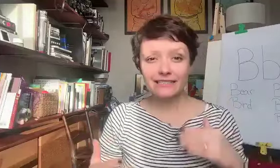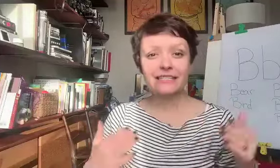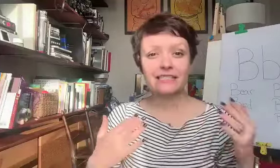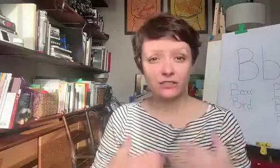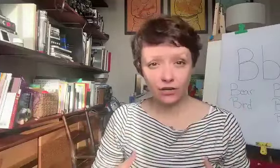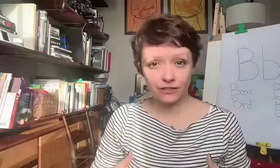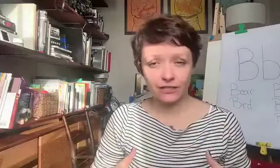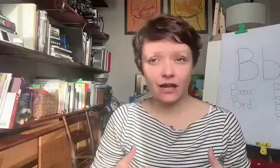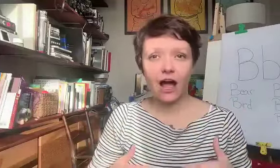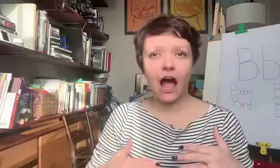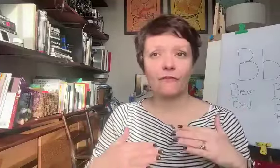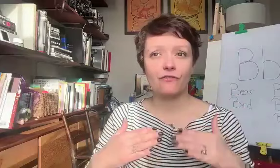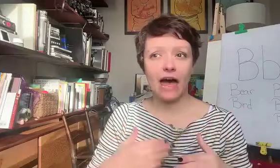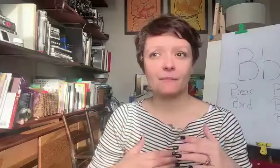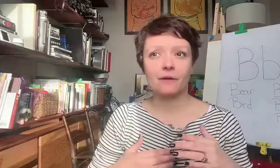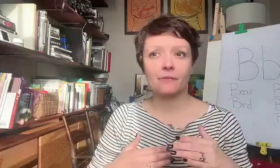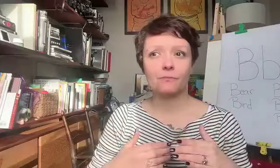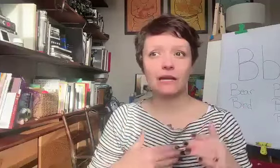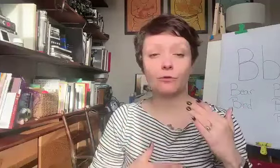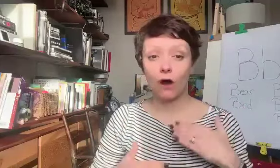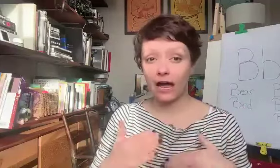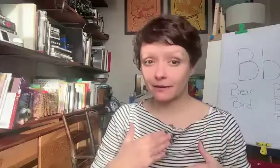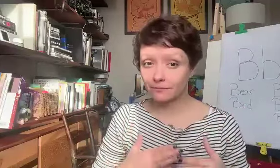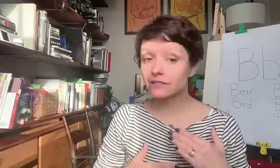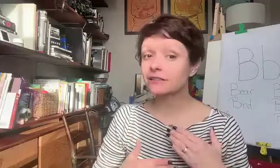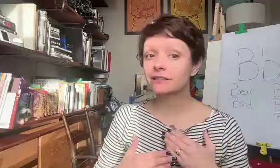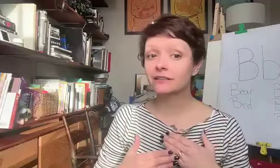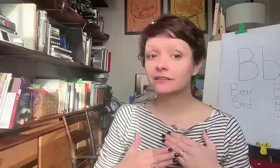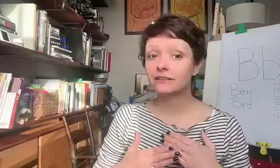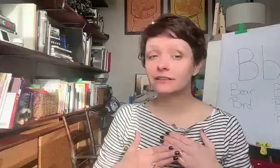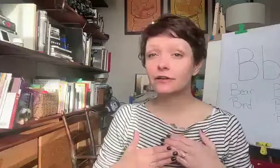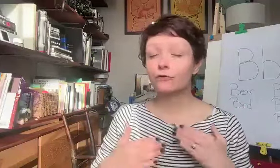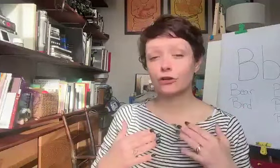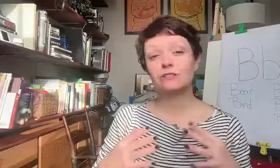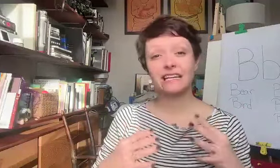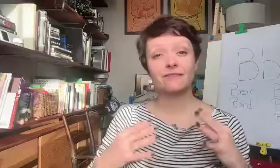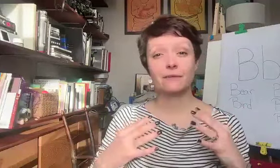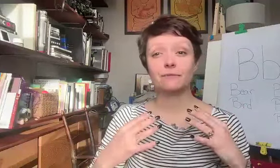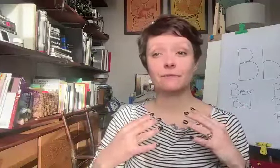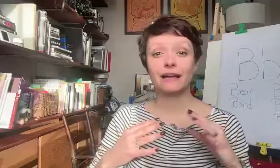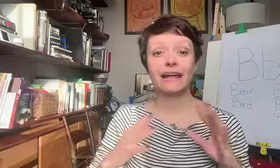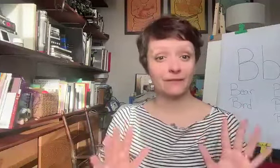is the start of them being primed for you to give them